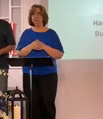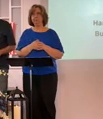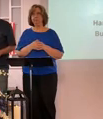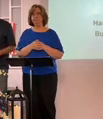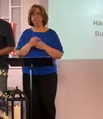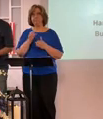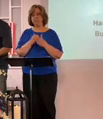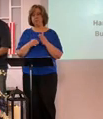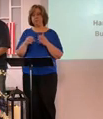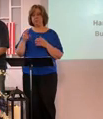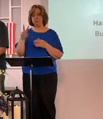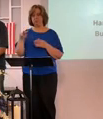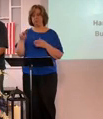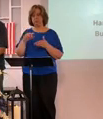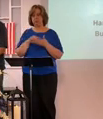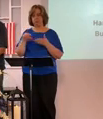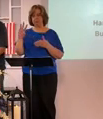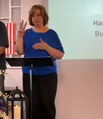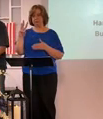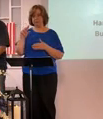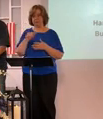22. Proverbs 22:6.